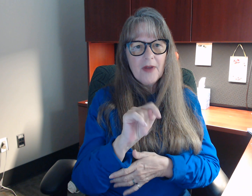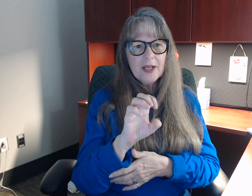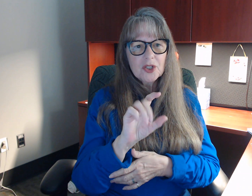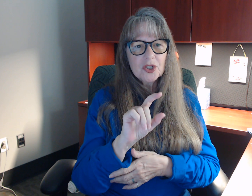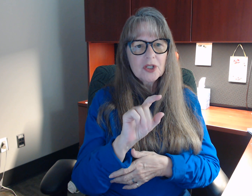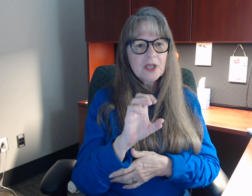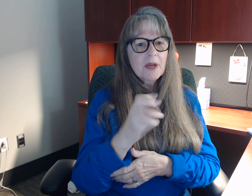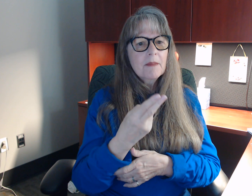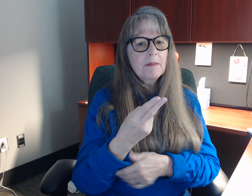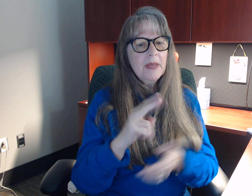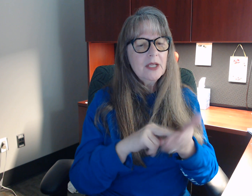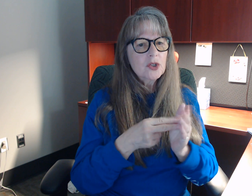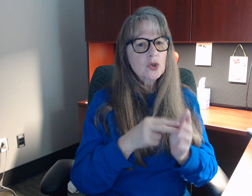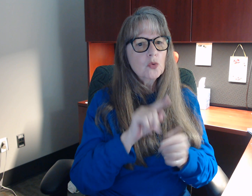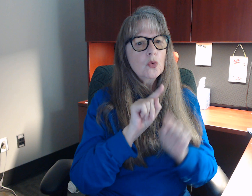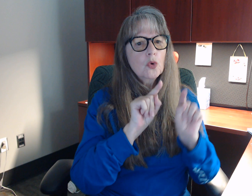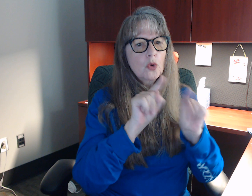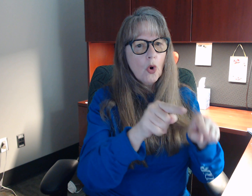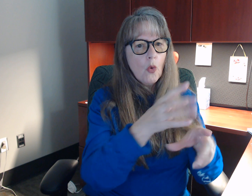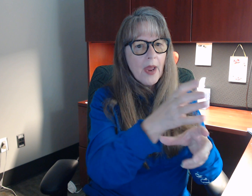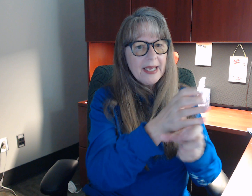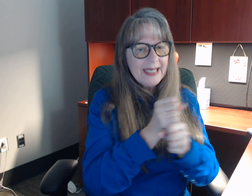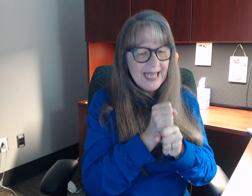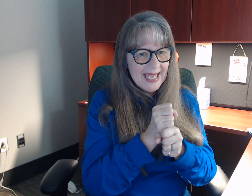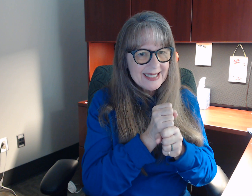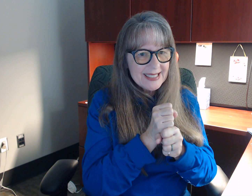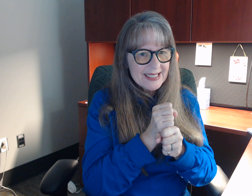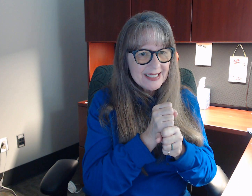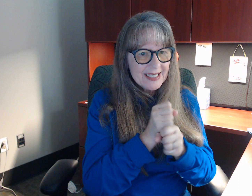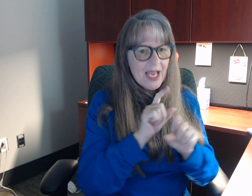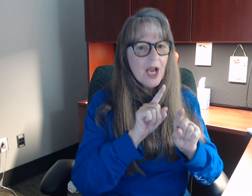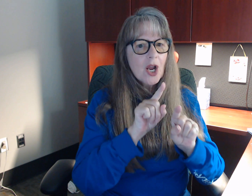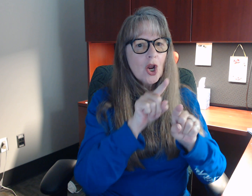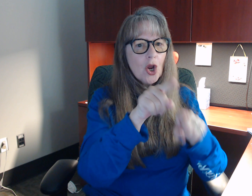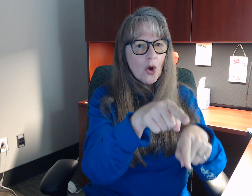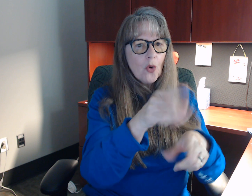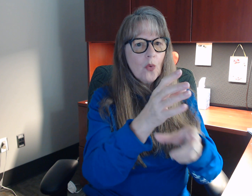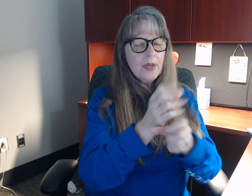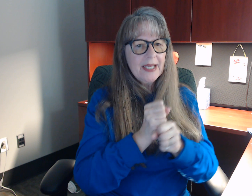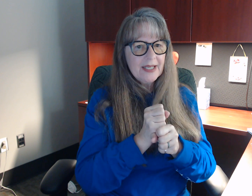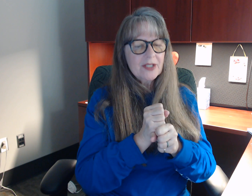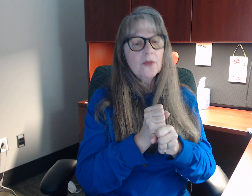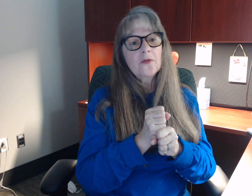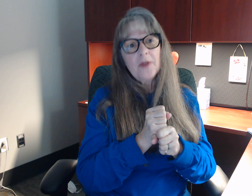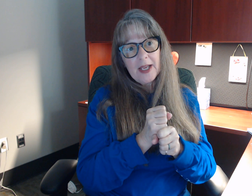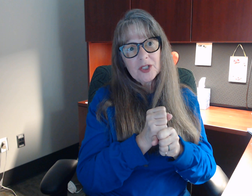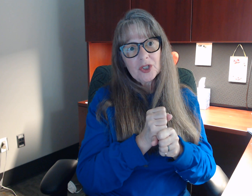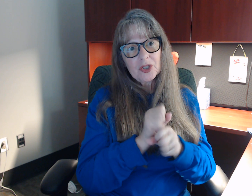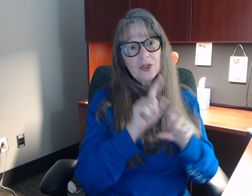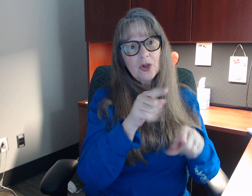fetch means to go and get. Go get. So fetch. Go get